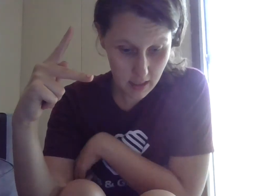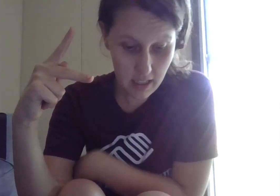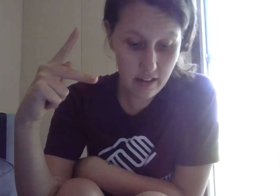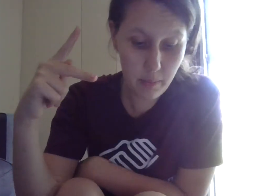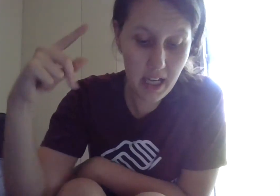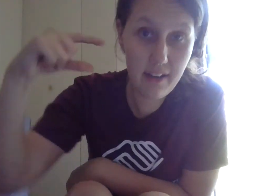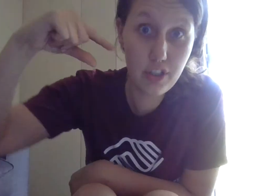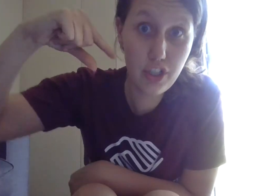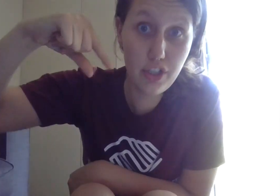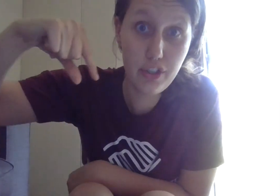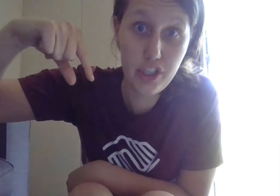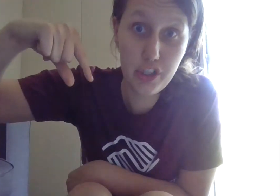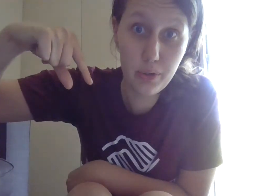and then we have Q,